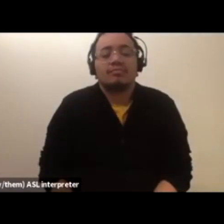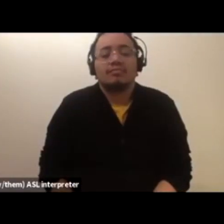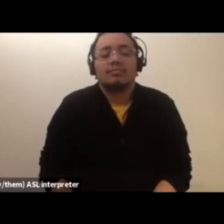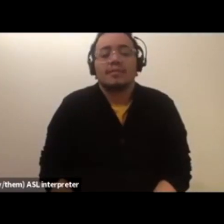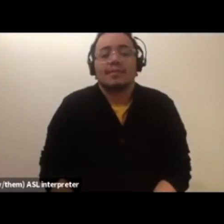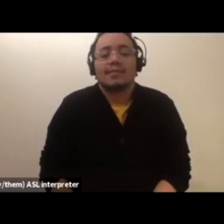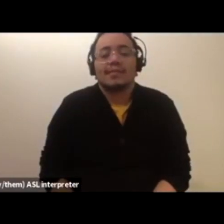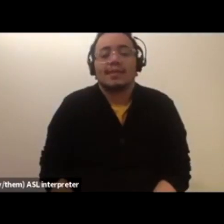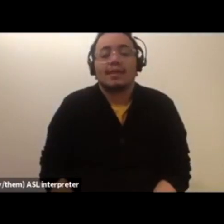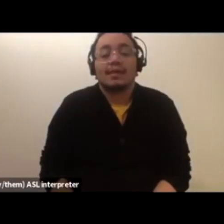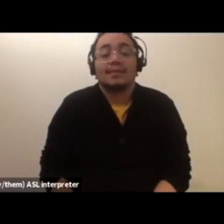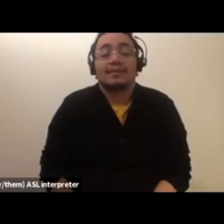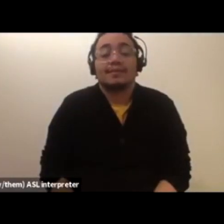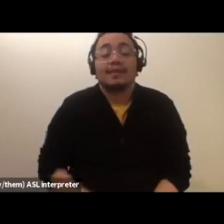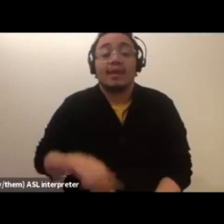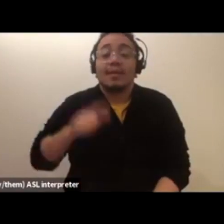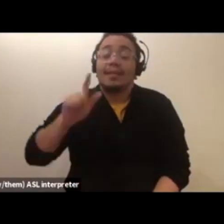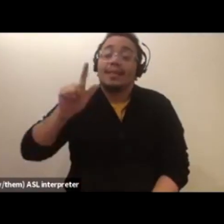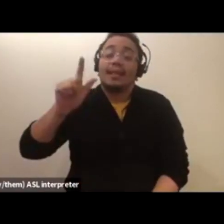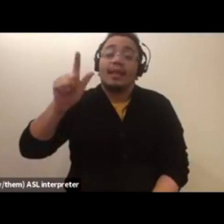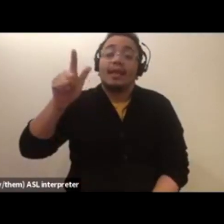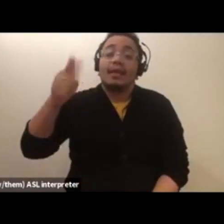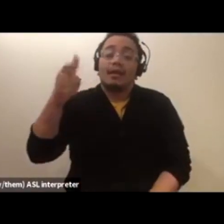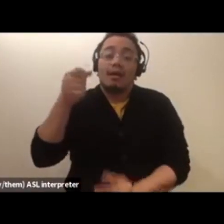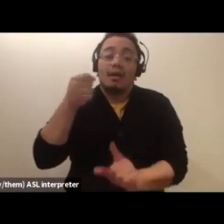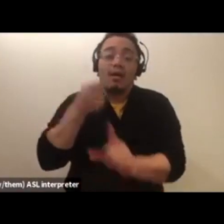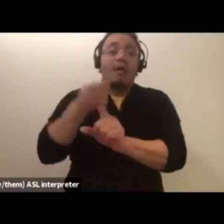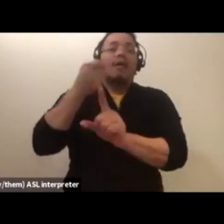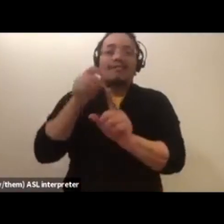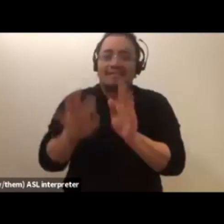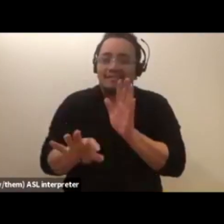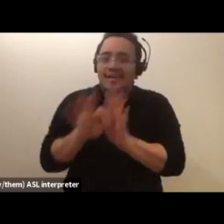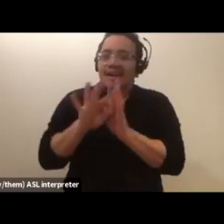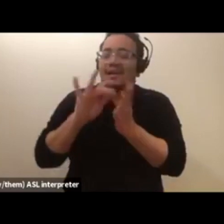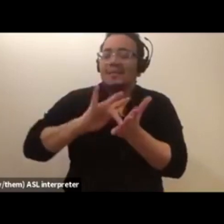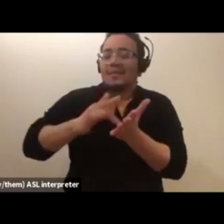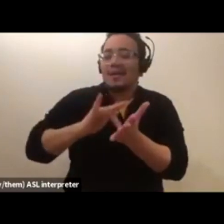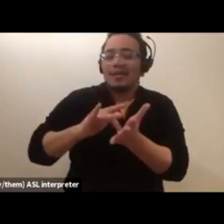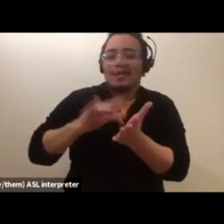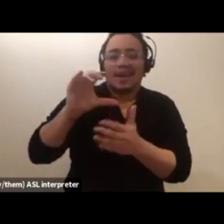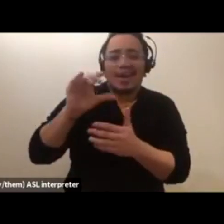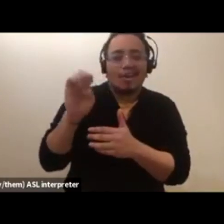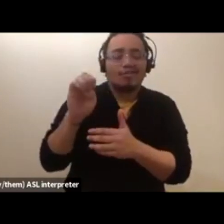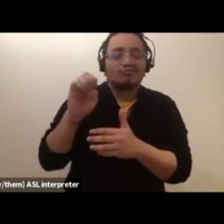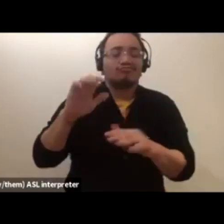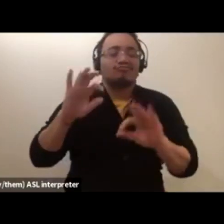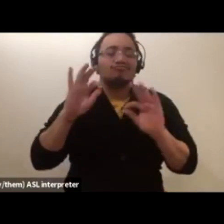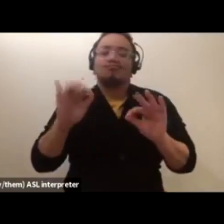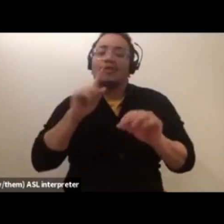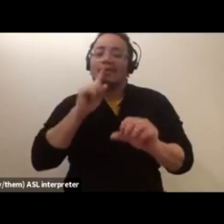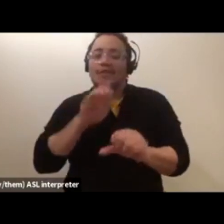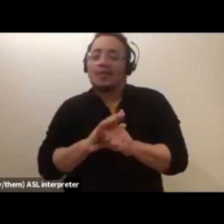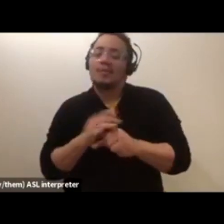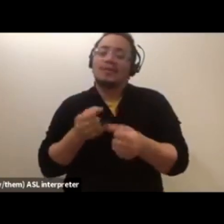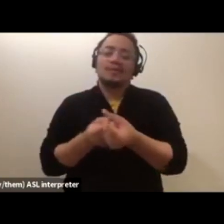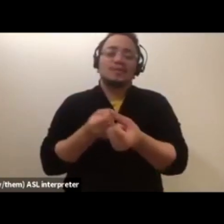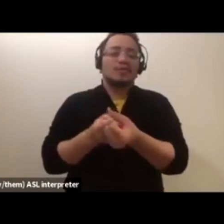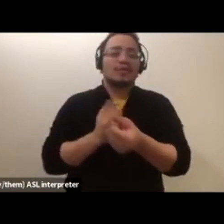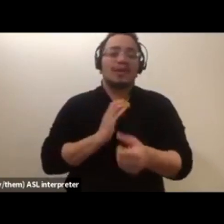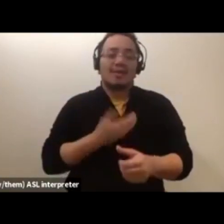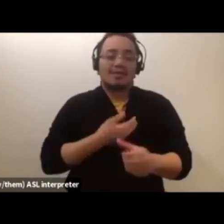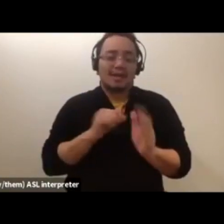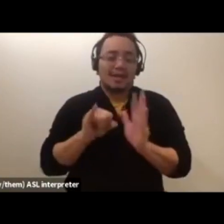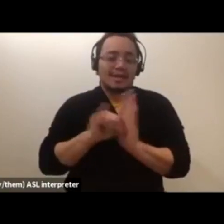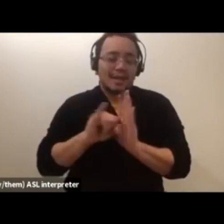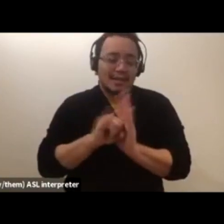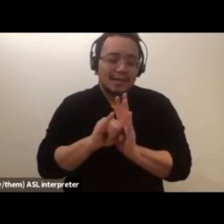medical facilities that are, you know, affirming to us and who we are, these are sometimes cases